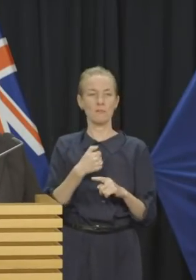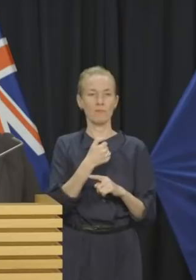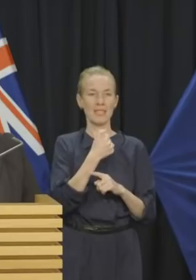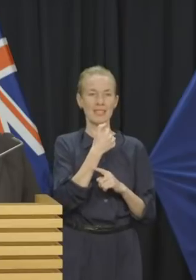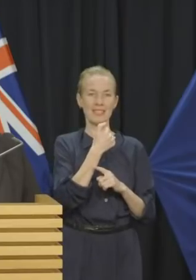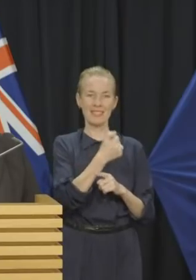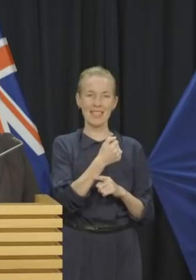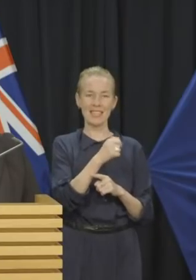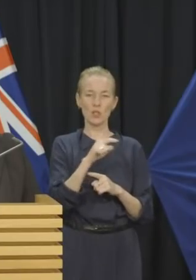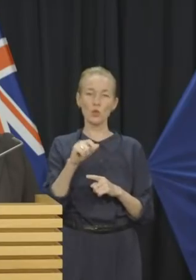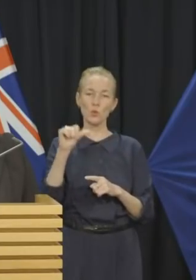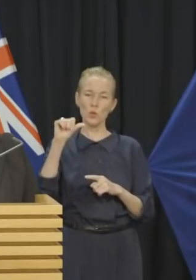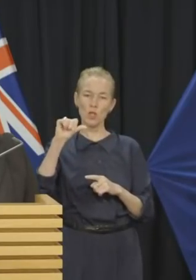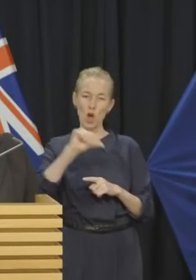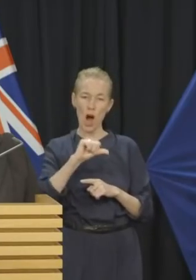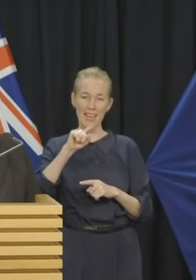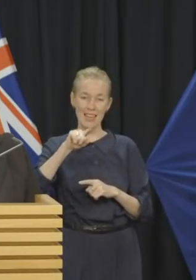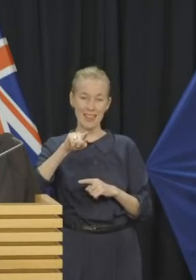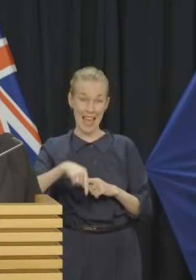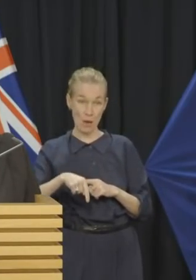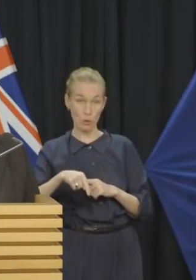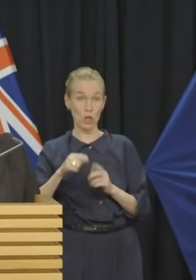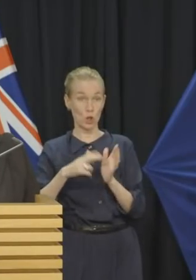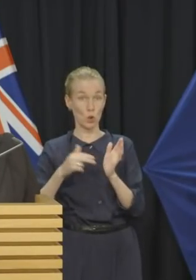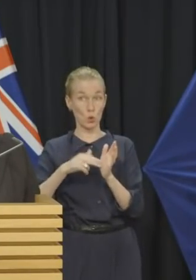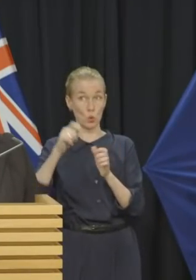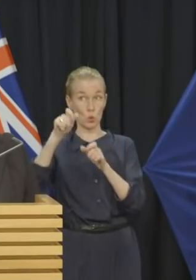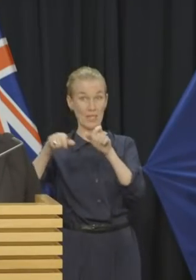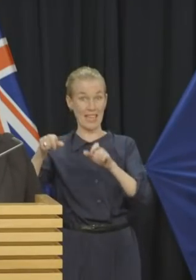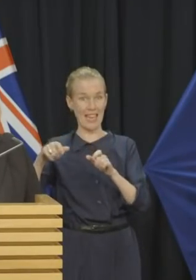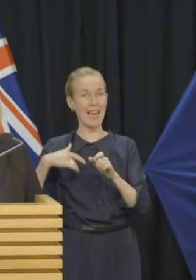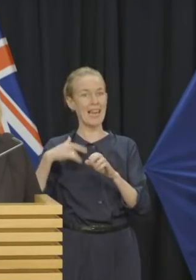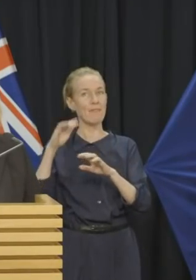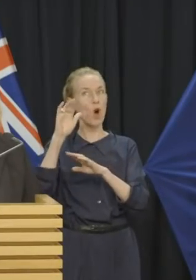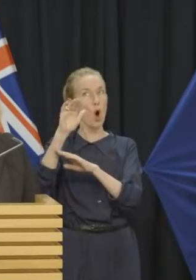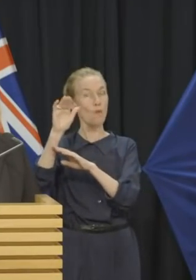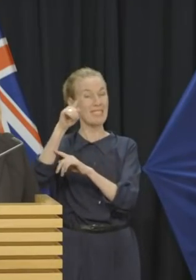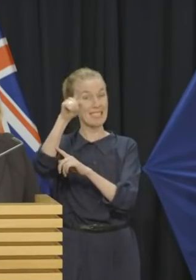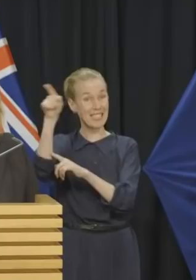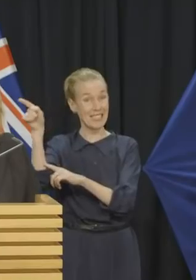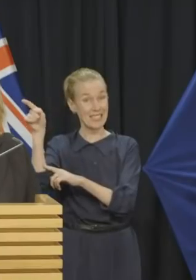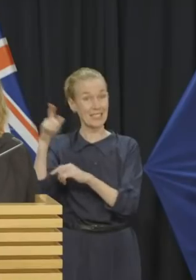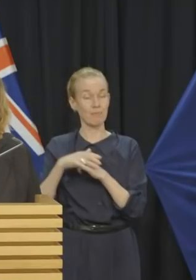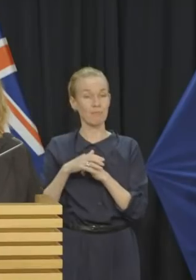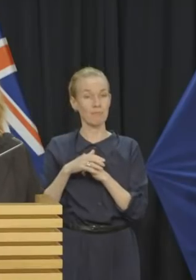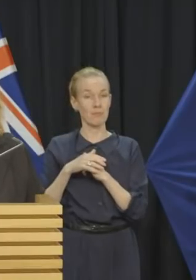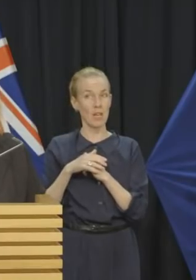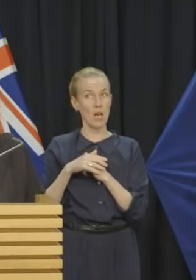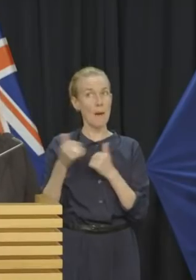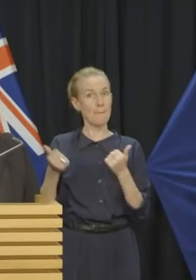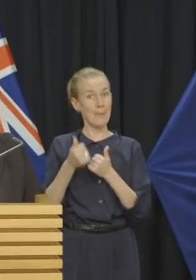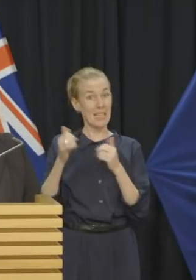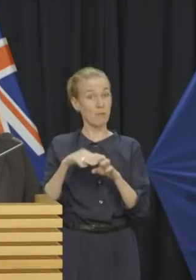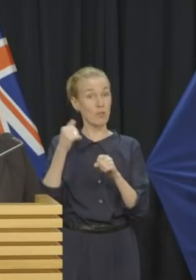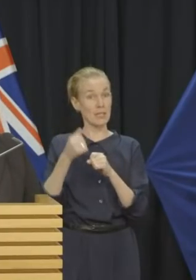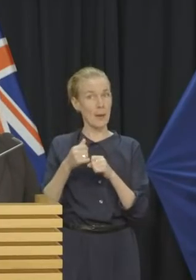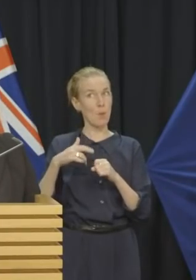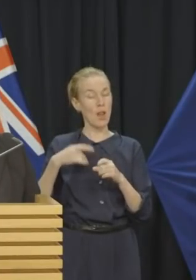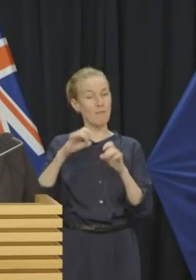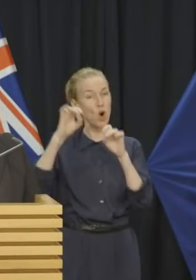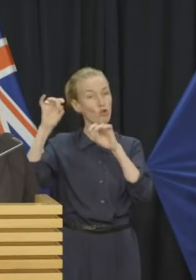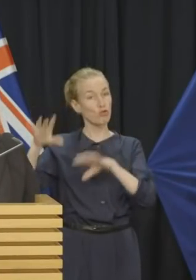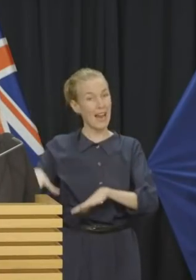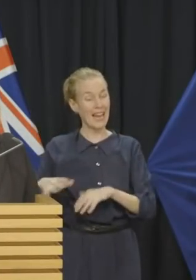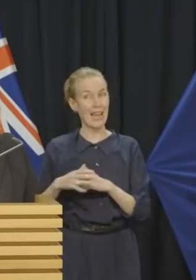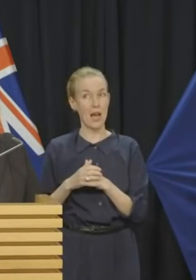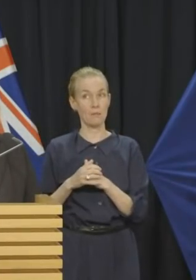living outside of New Zealand at the moment, the majority of those people living in Australia. But at the moment, the world is